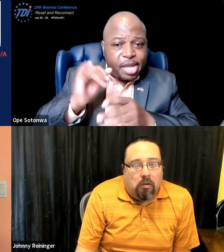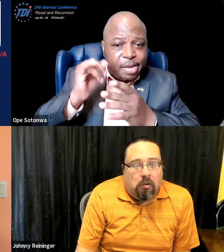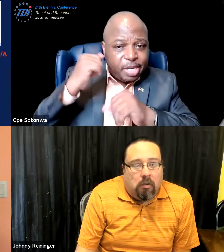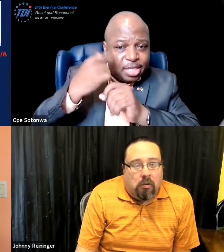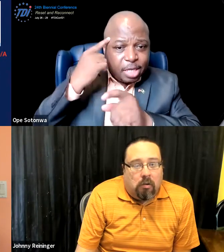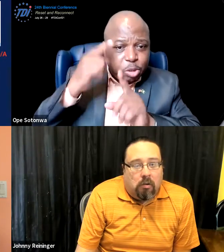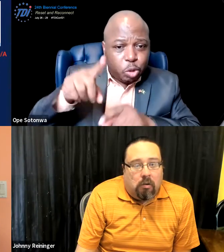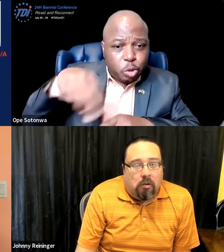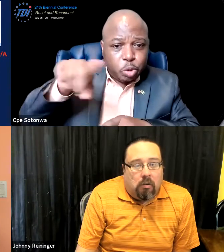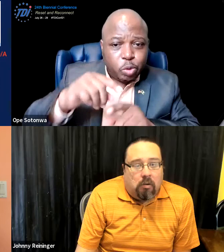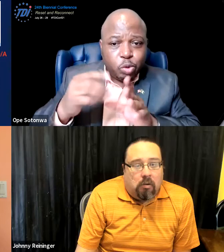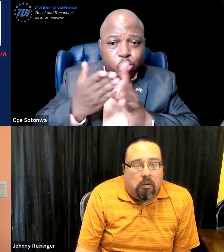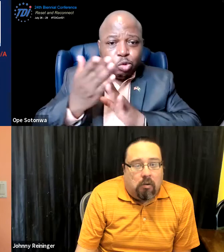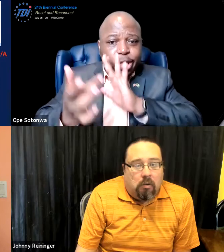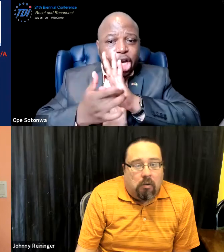face-to-face.